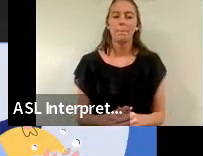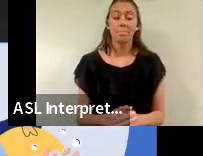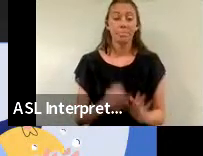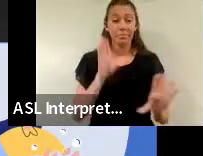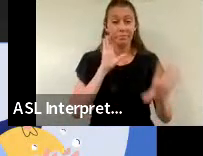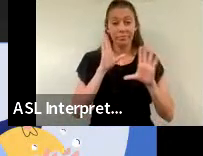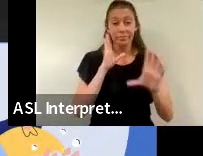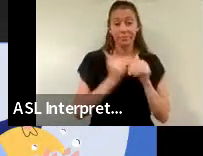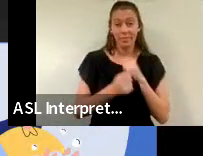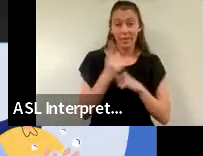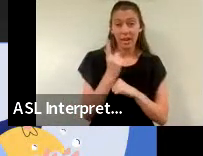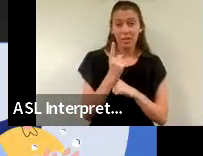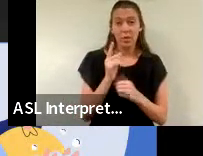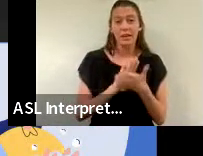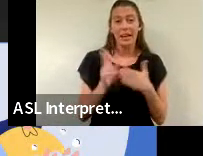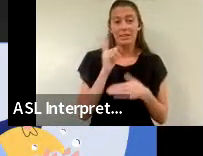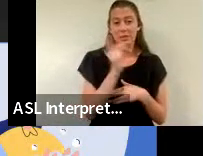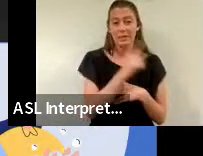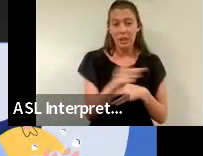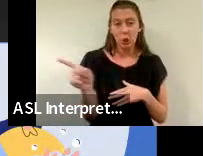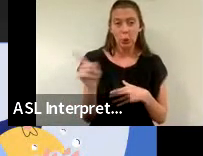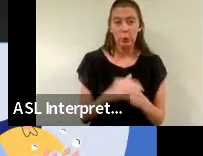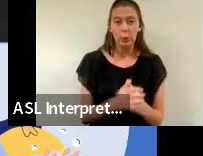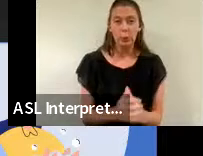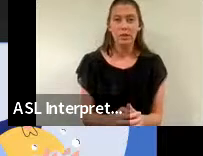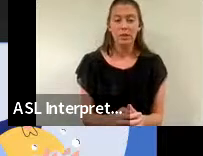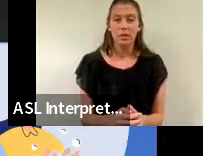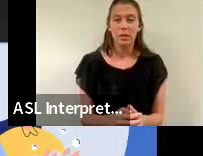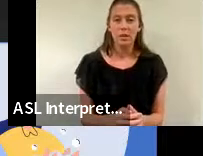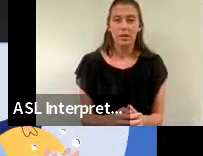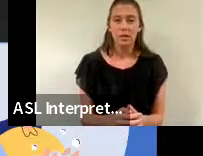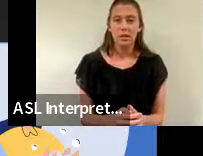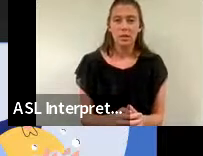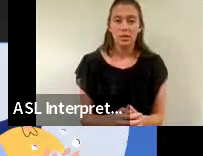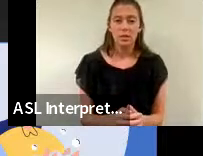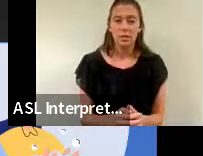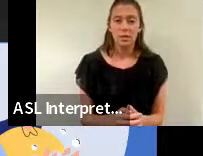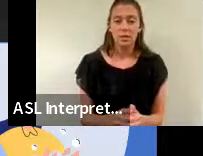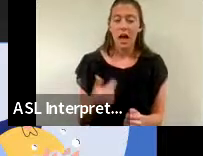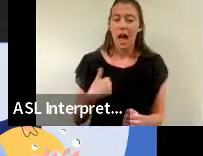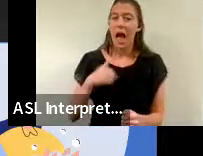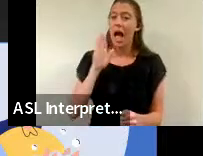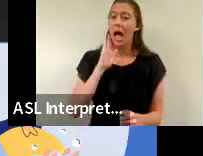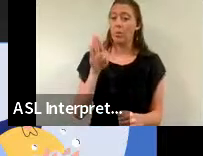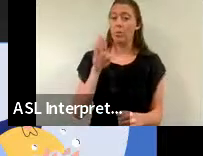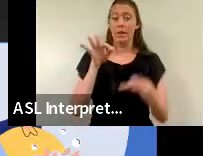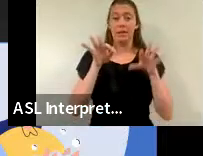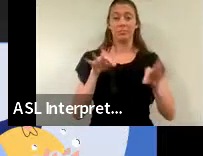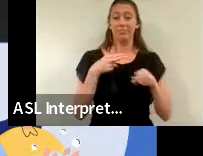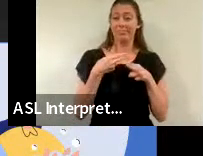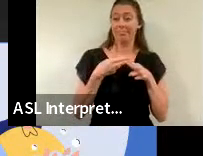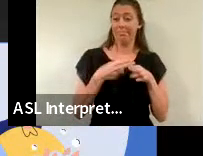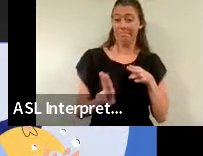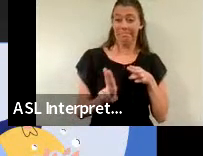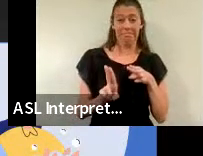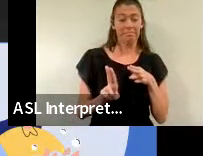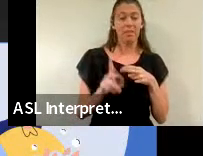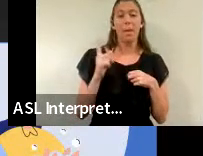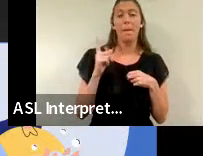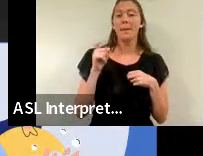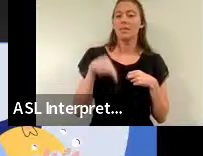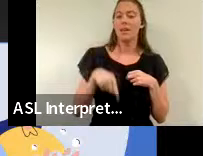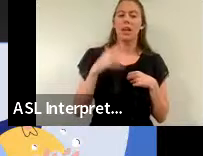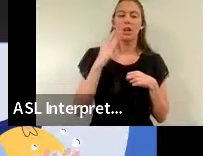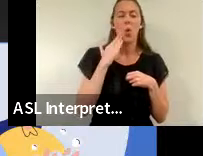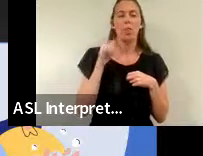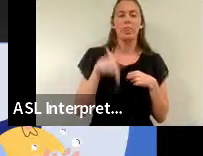many old friends and comrades. I am going to be brief because this has been such a rich discussion, and I also